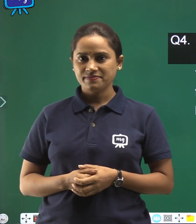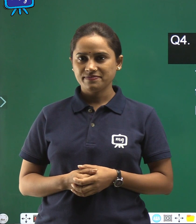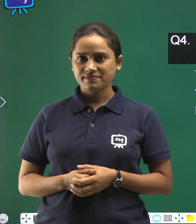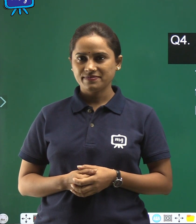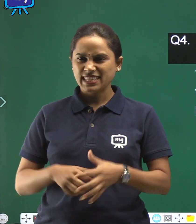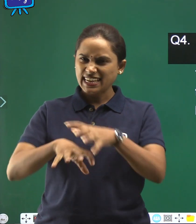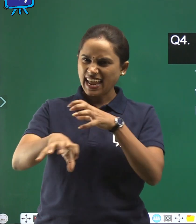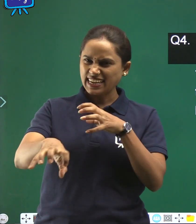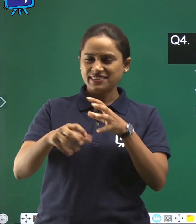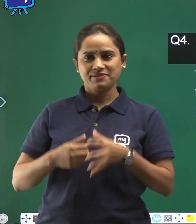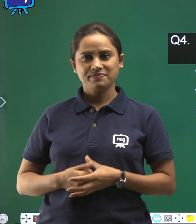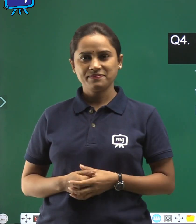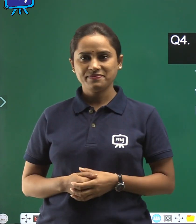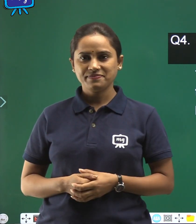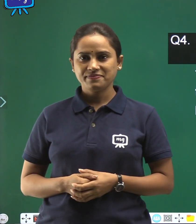tigers.